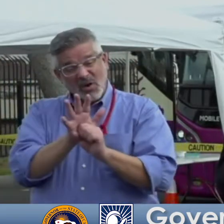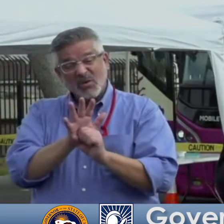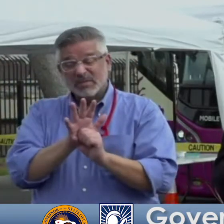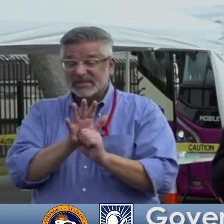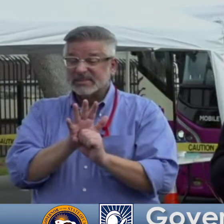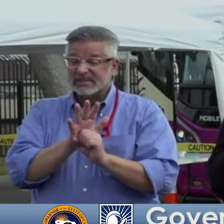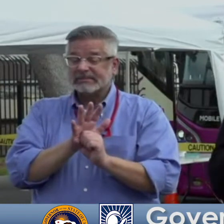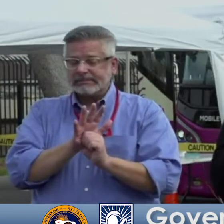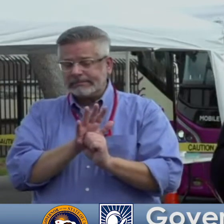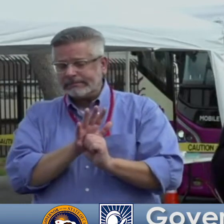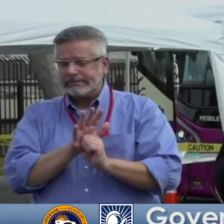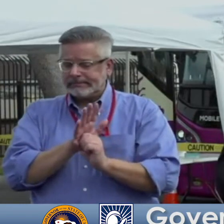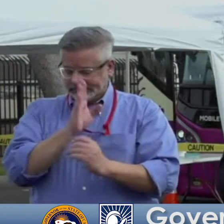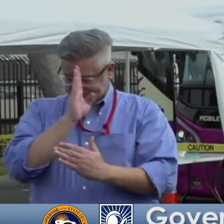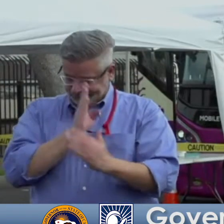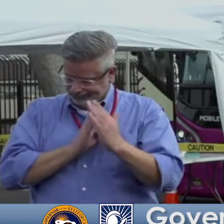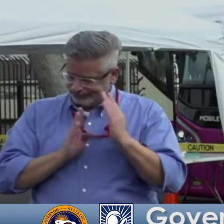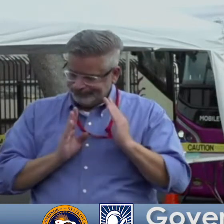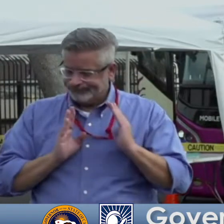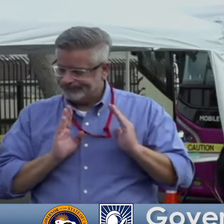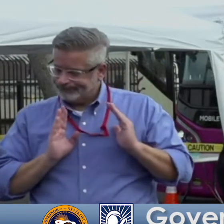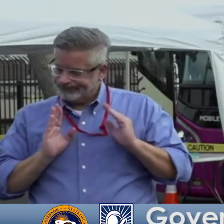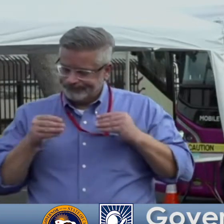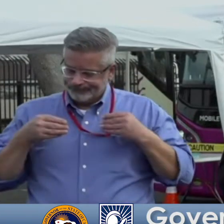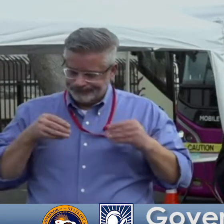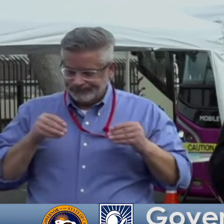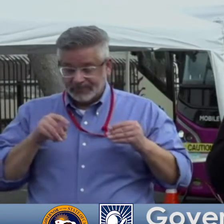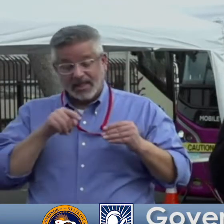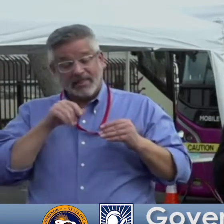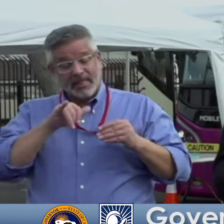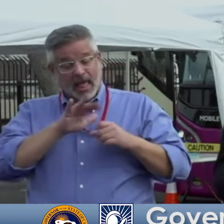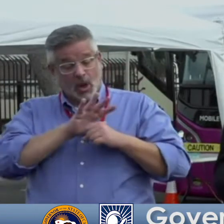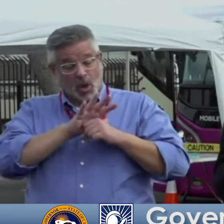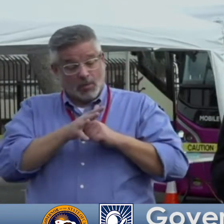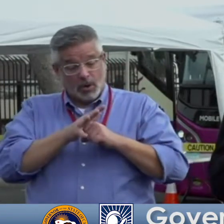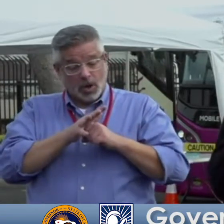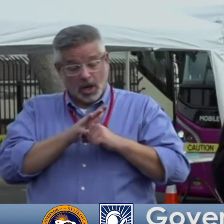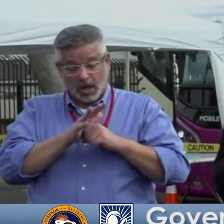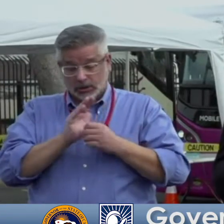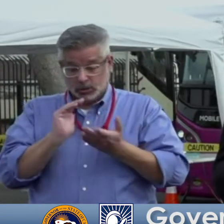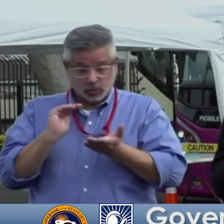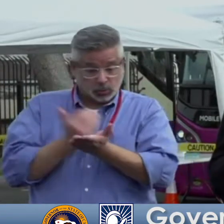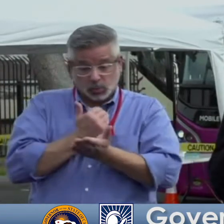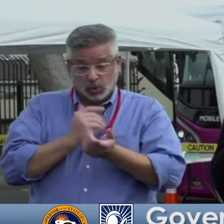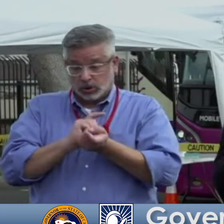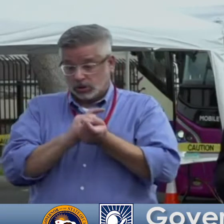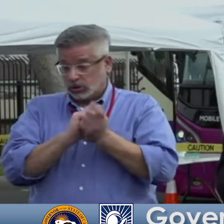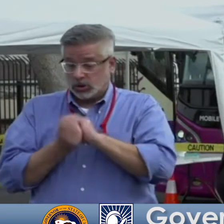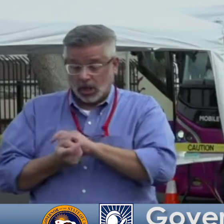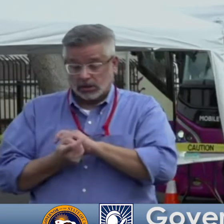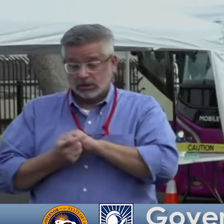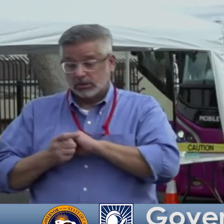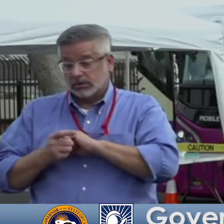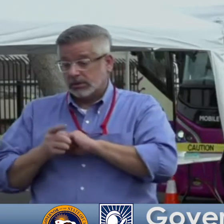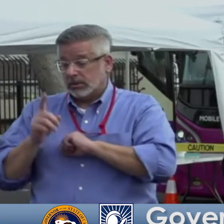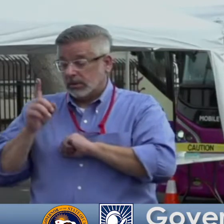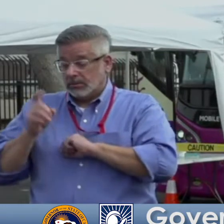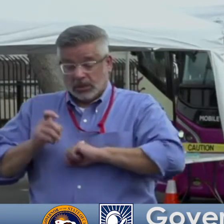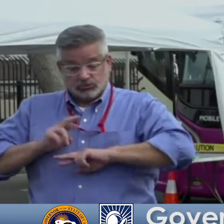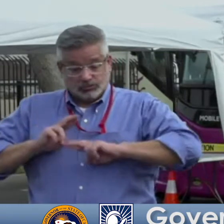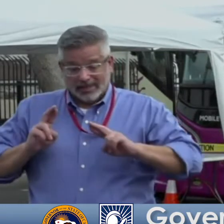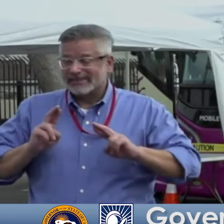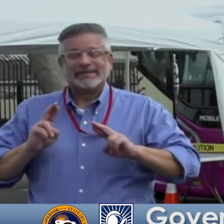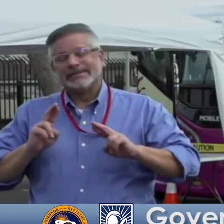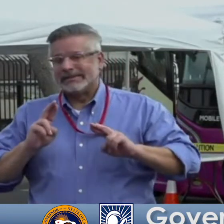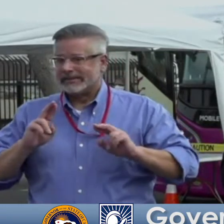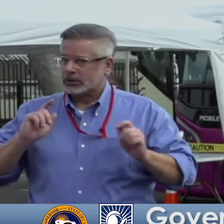of humility, a great deal of flexibility. It moves. We try to be prepared and sometimes have to react, and we will